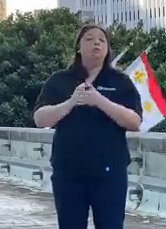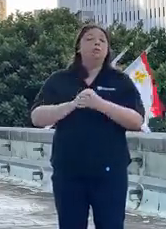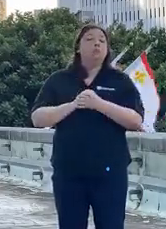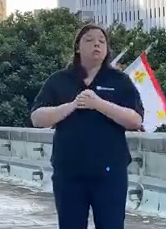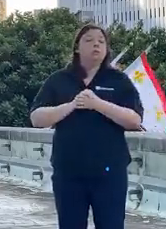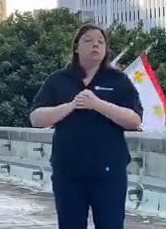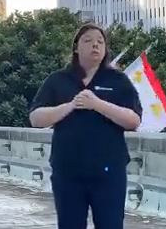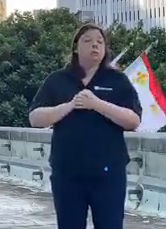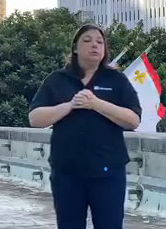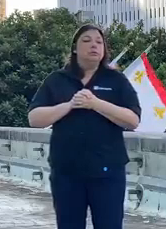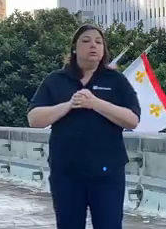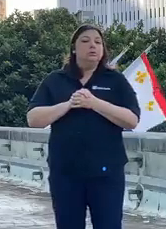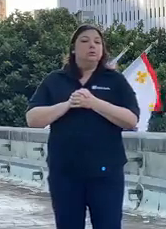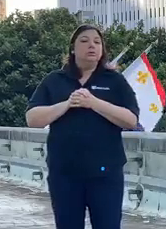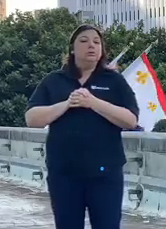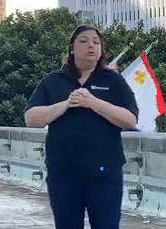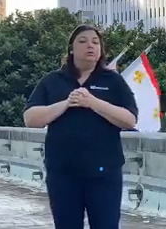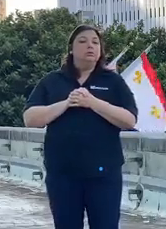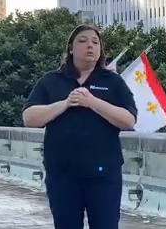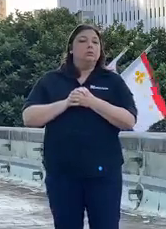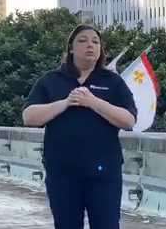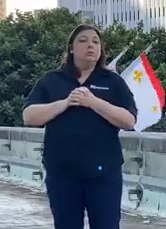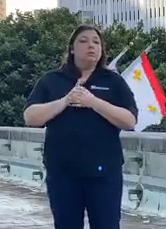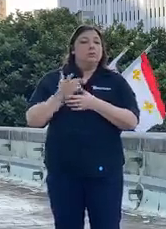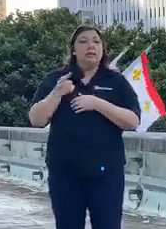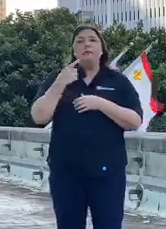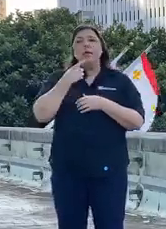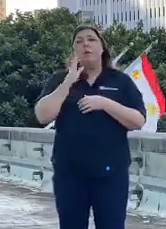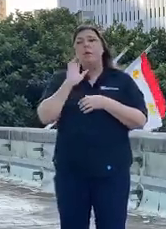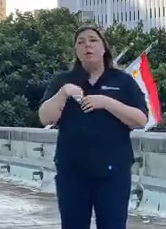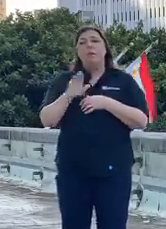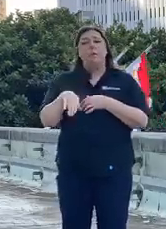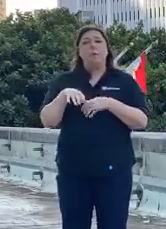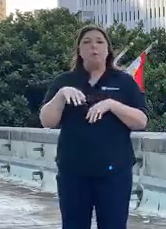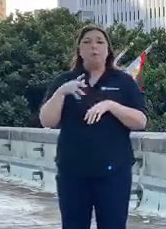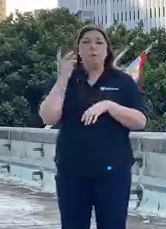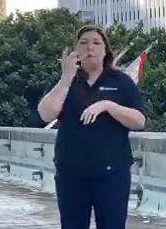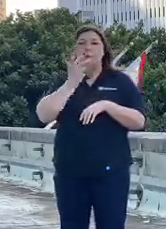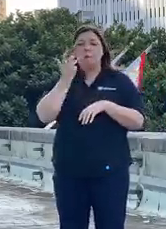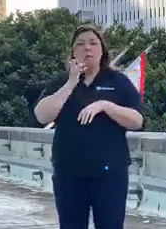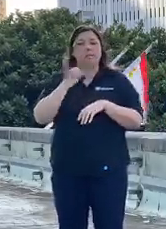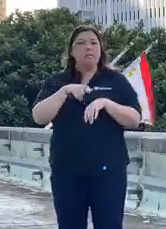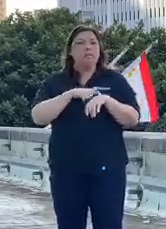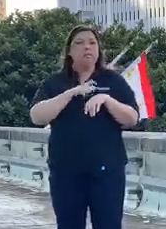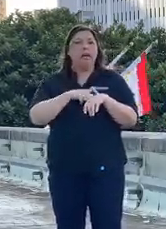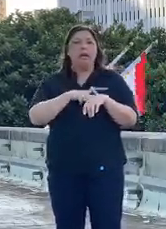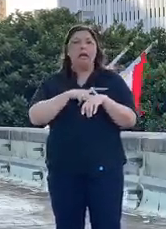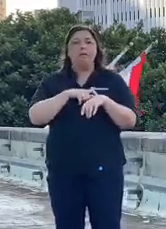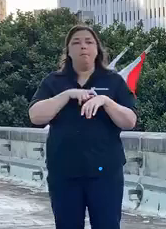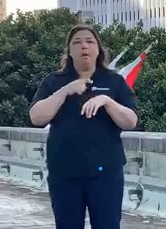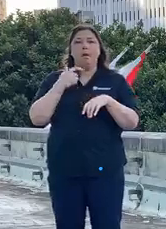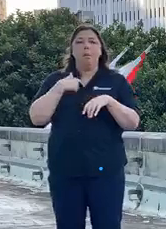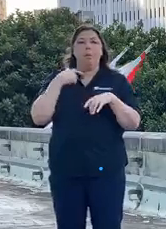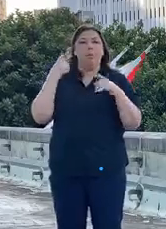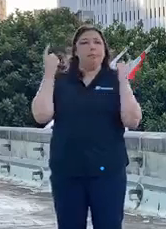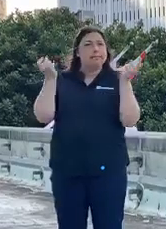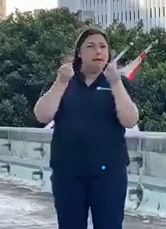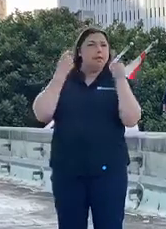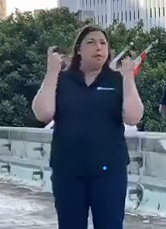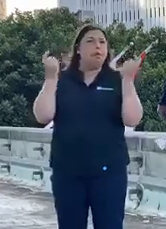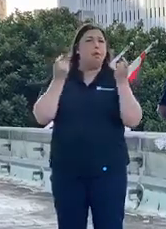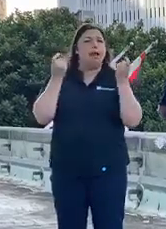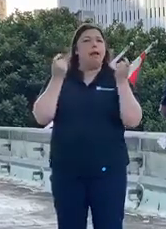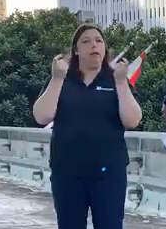well, then, you know, what a time, what a time. when we have that second line, and uplifting all